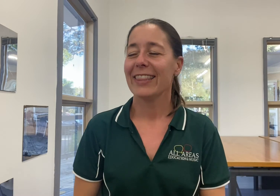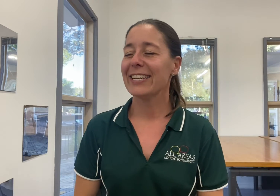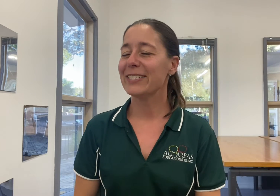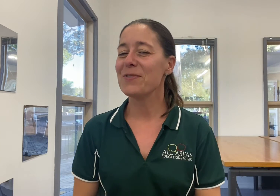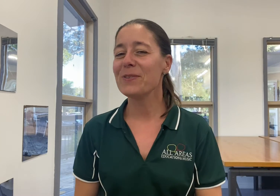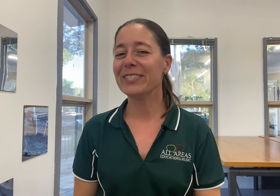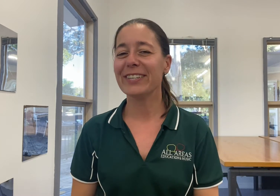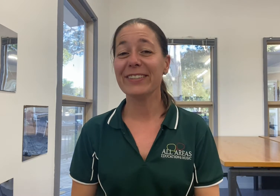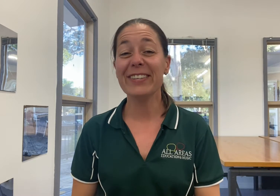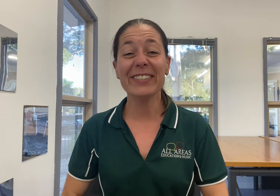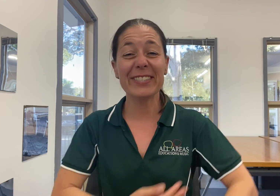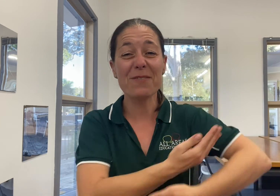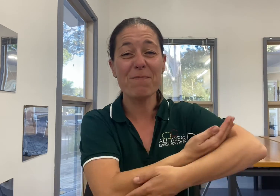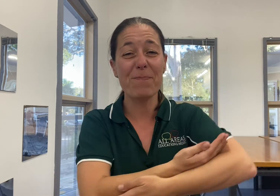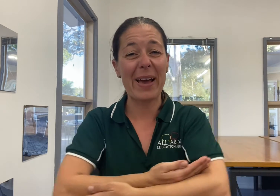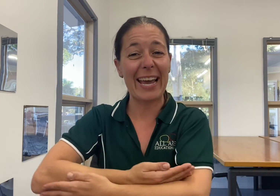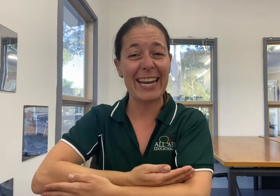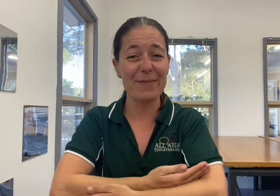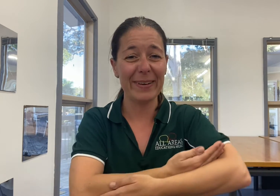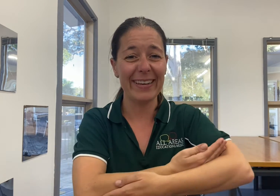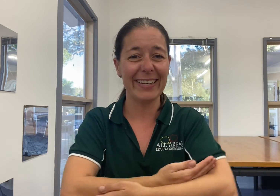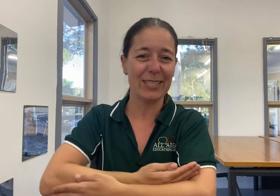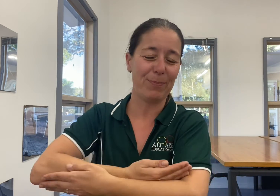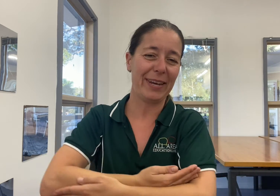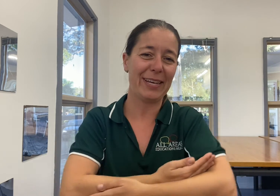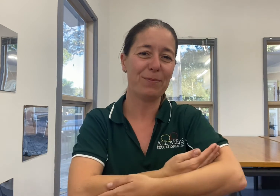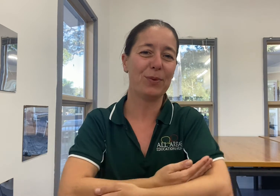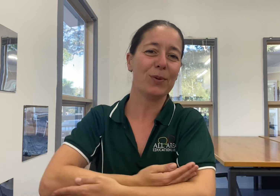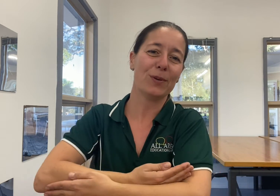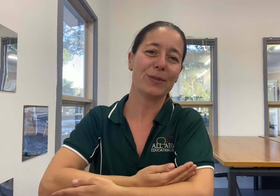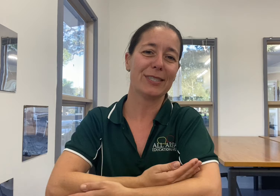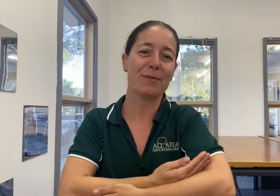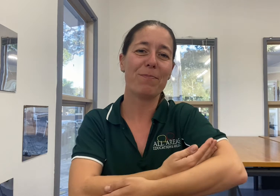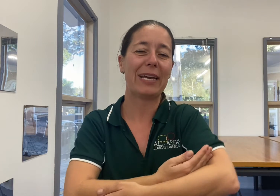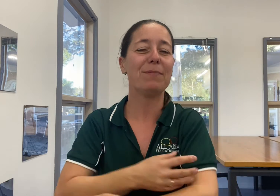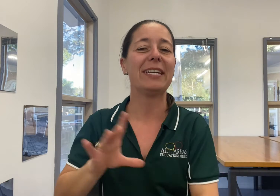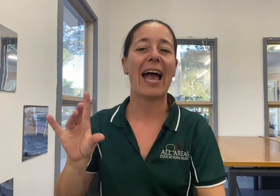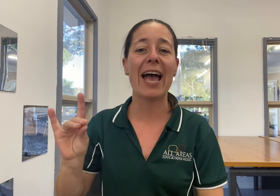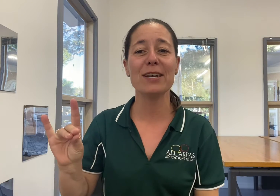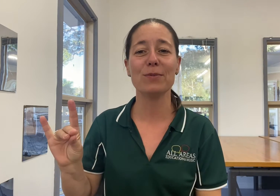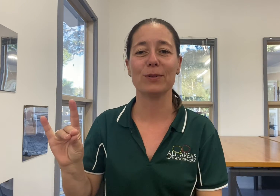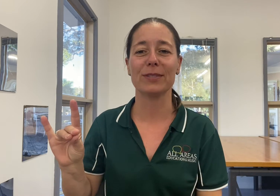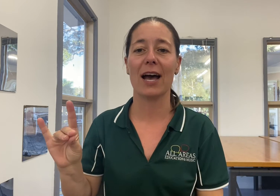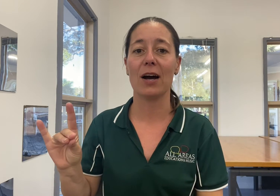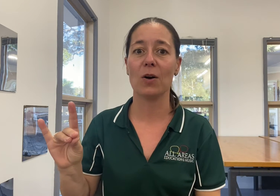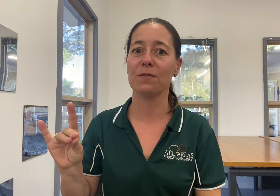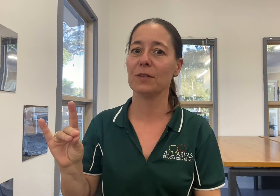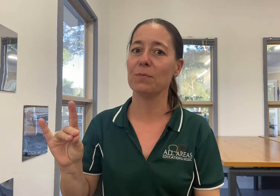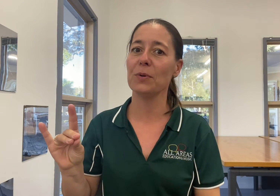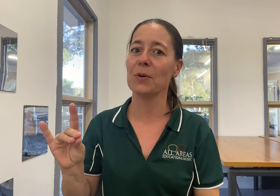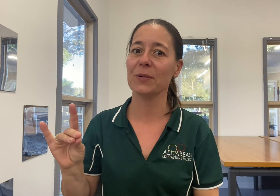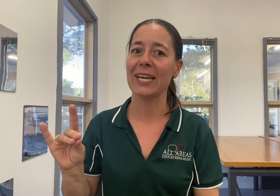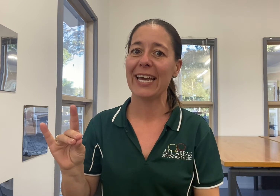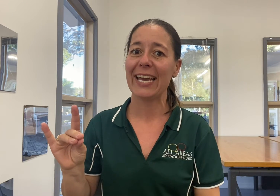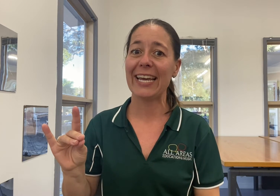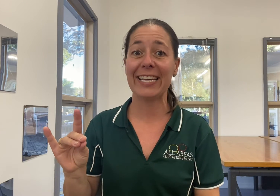There's also lots of babies being born. Some baby animals are often born in